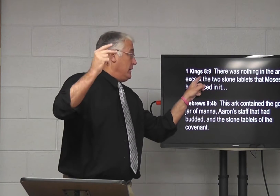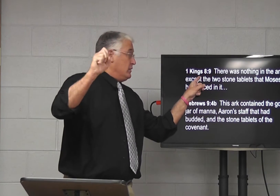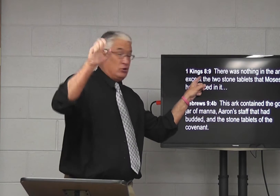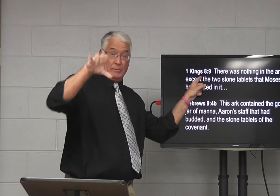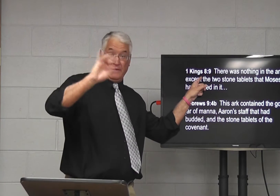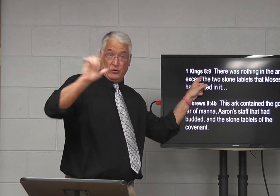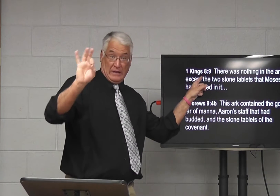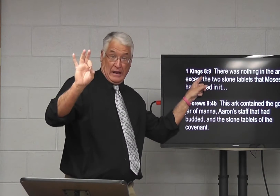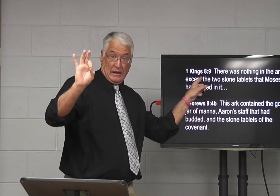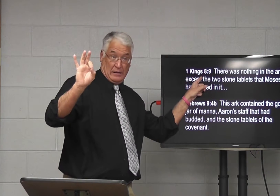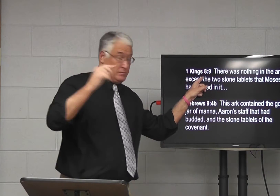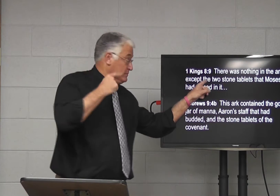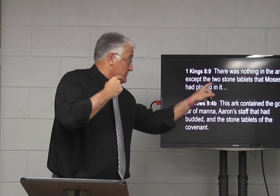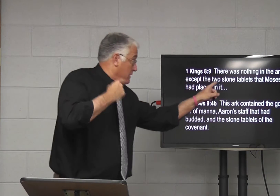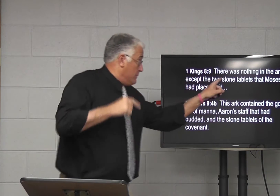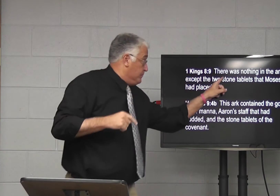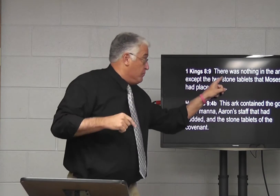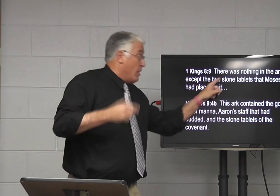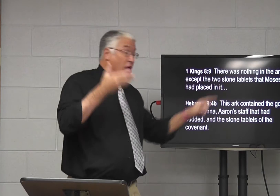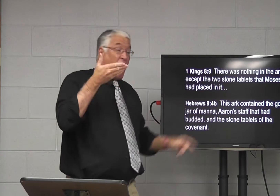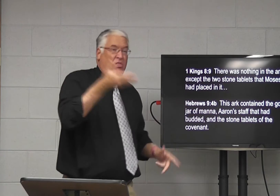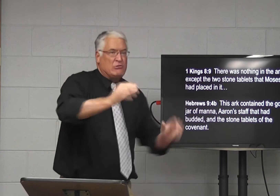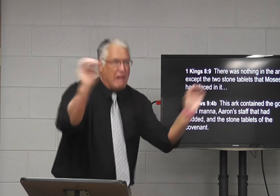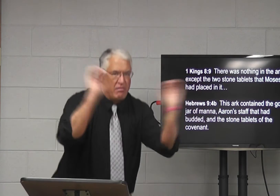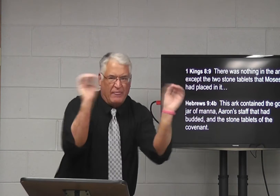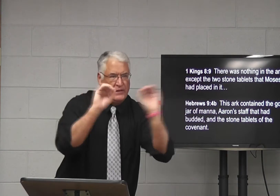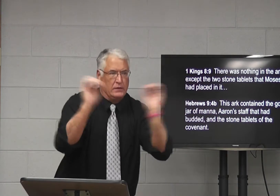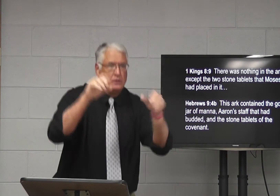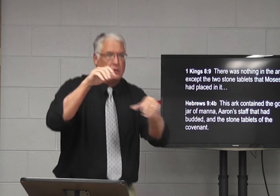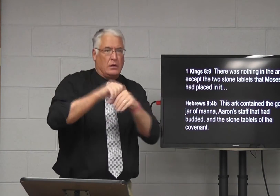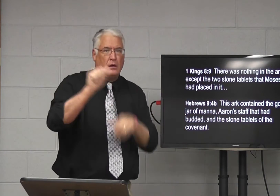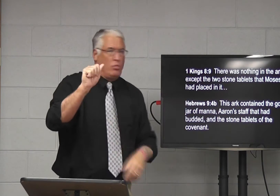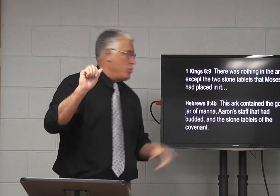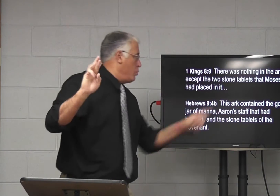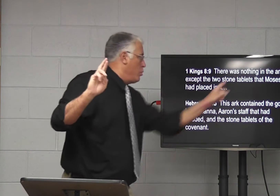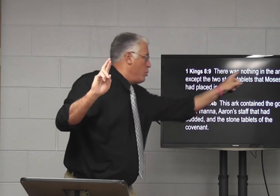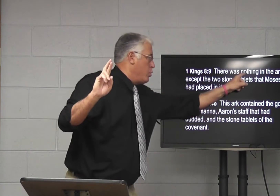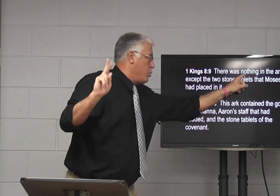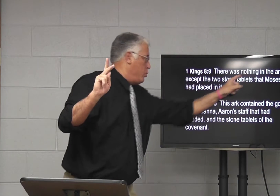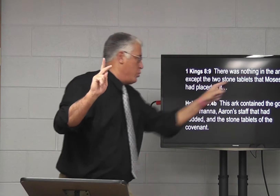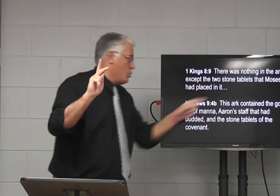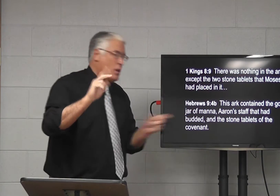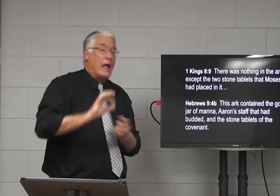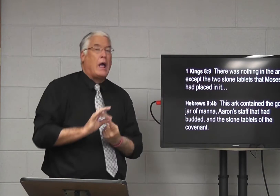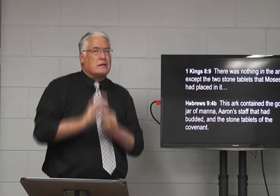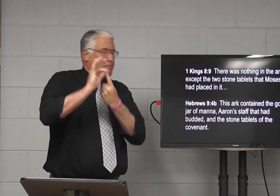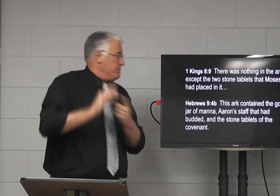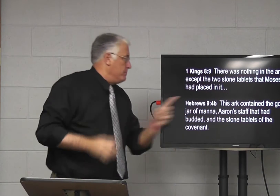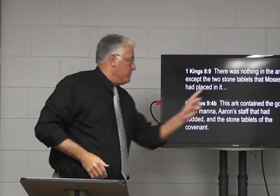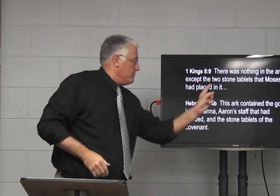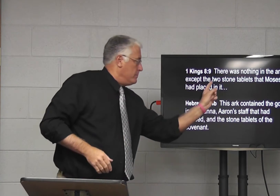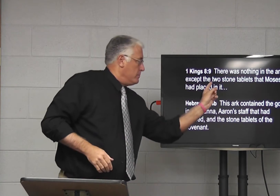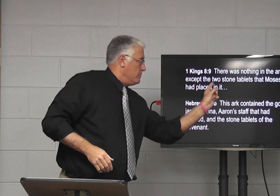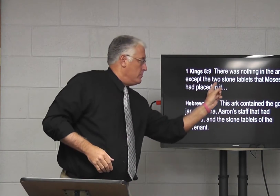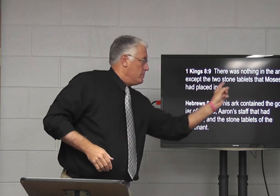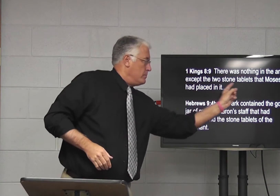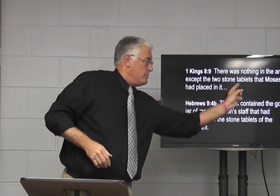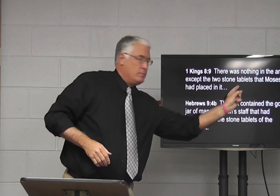is in 1 Kings chapter 8, verse 9, and it says, there is nothing in the ark except the